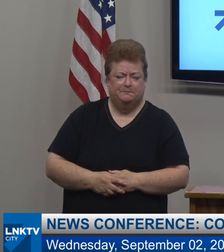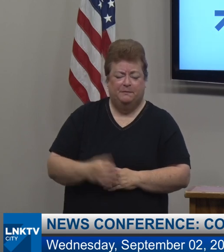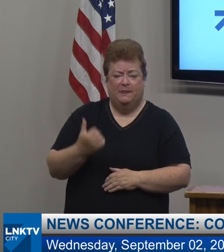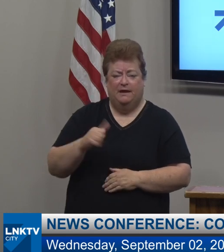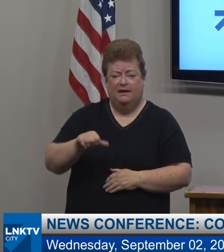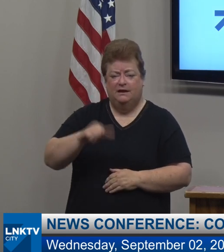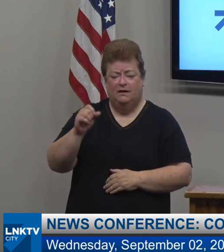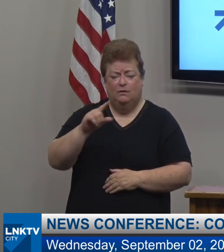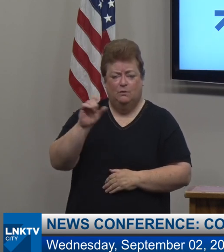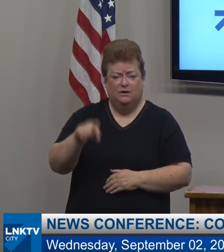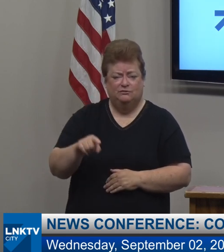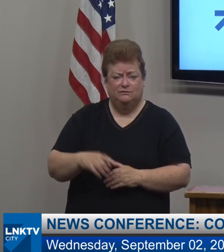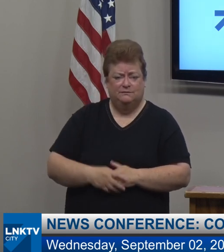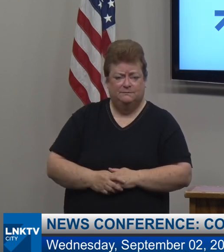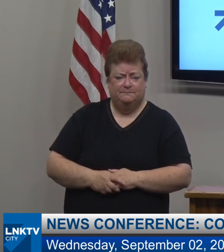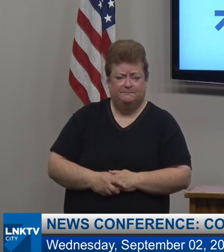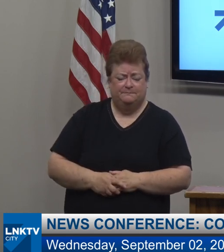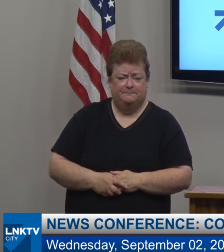Any other questions?